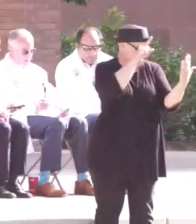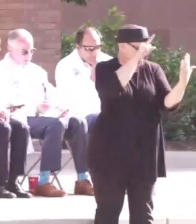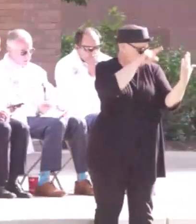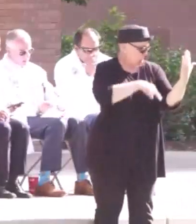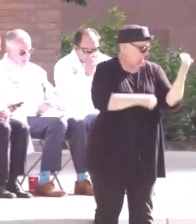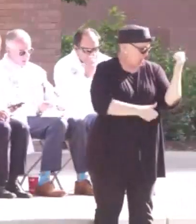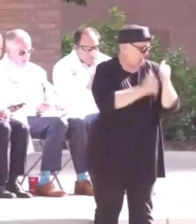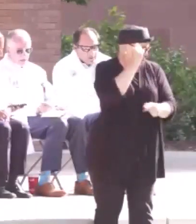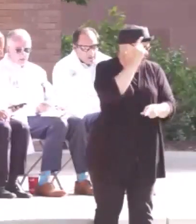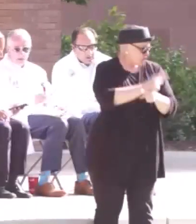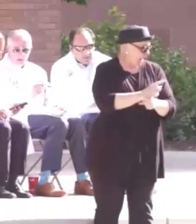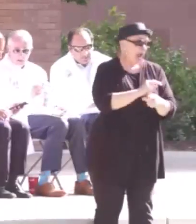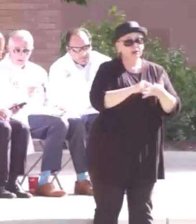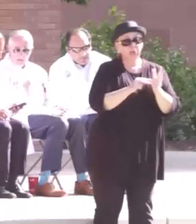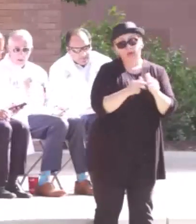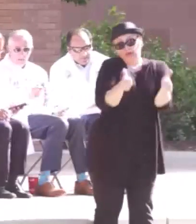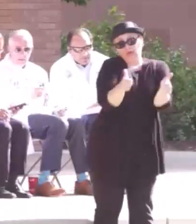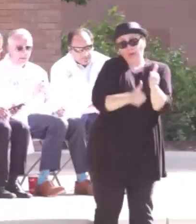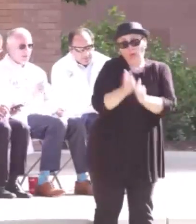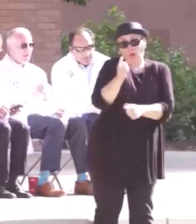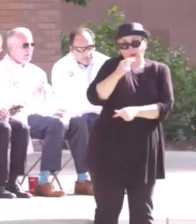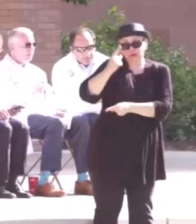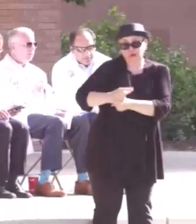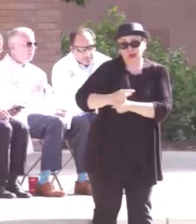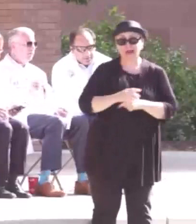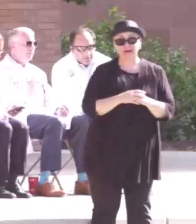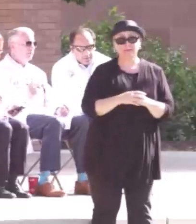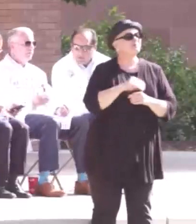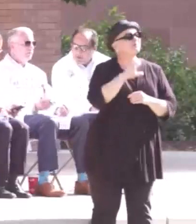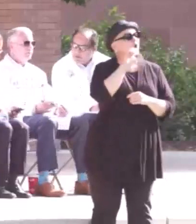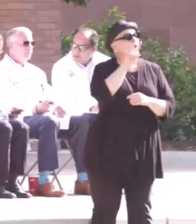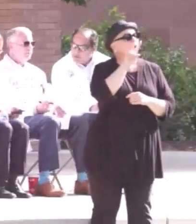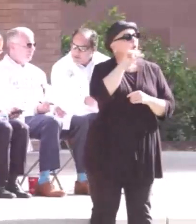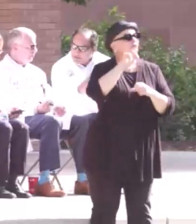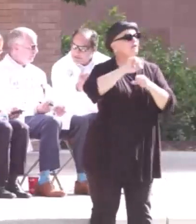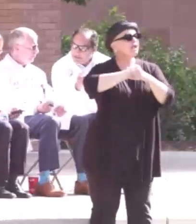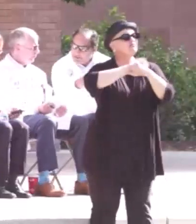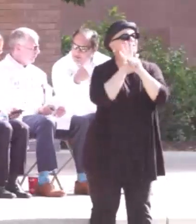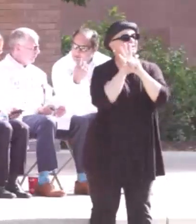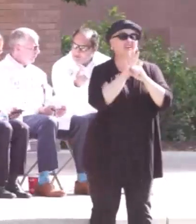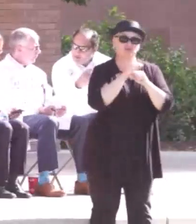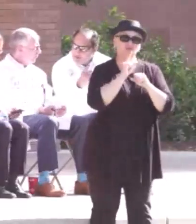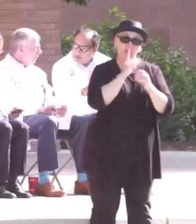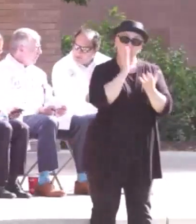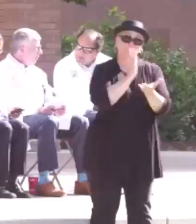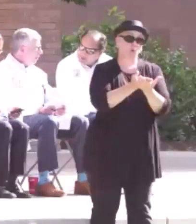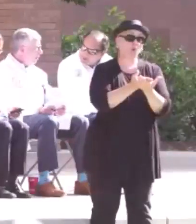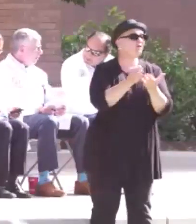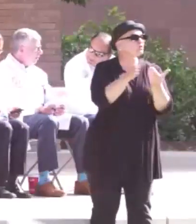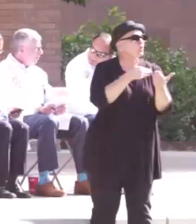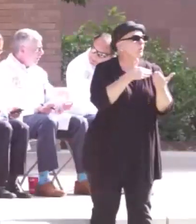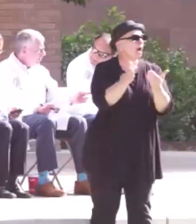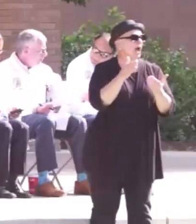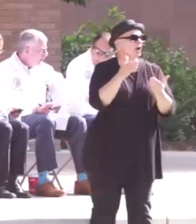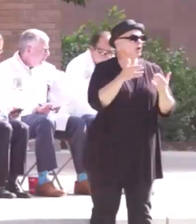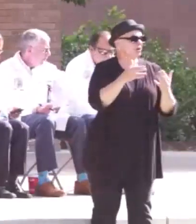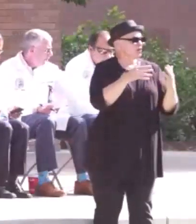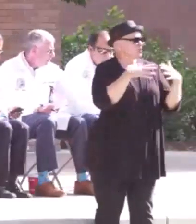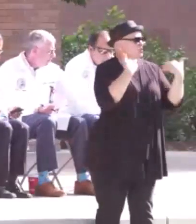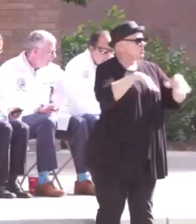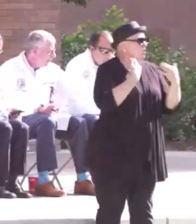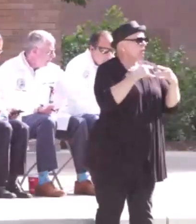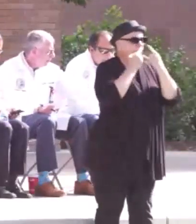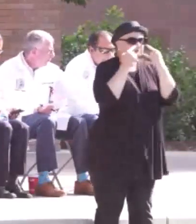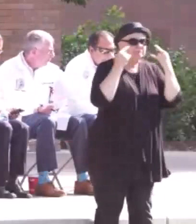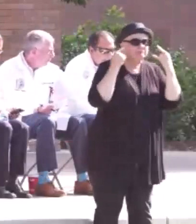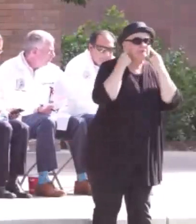COVID reminded us that we show up for our work, even when it's risky. We've got things right.